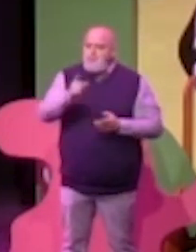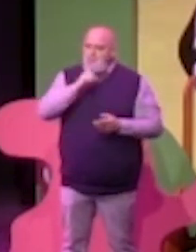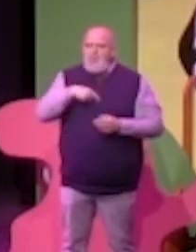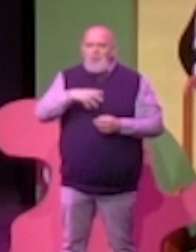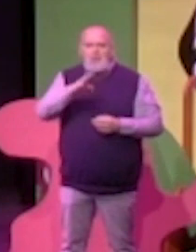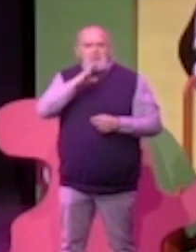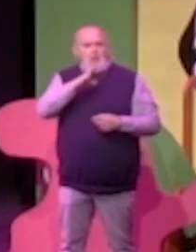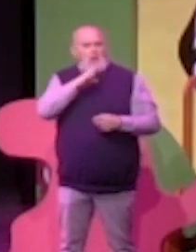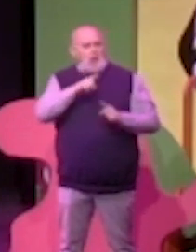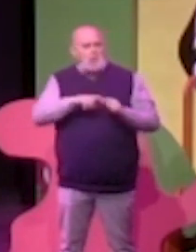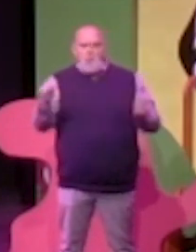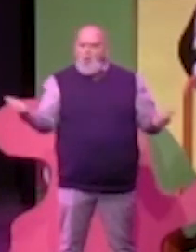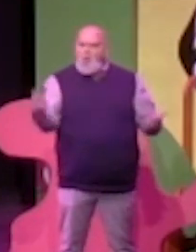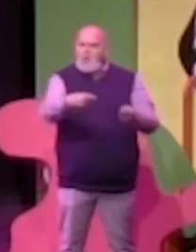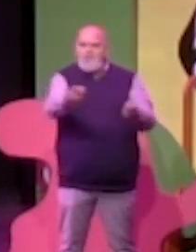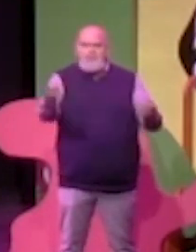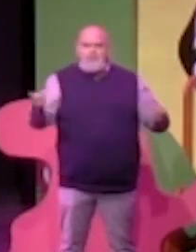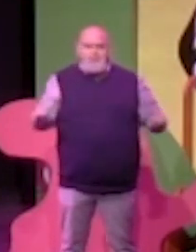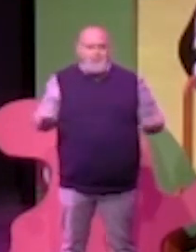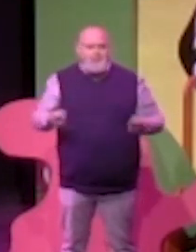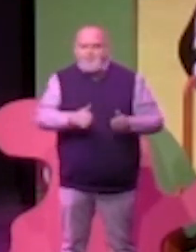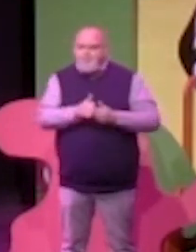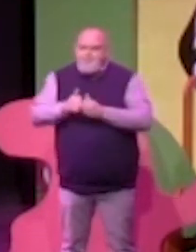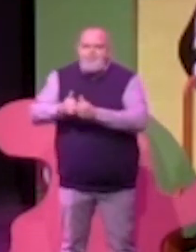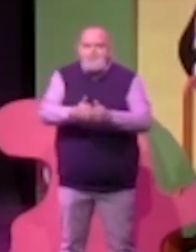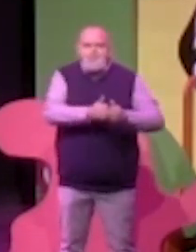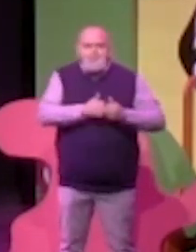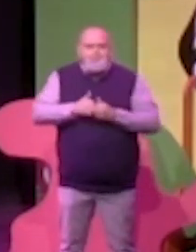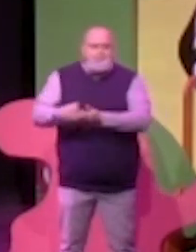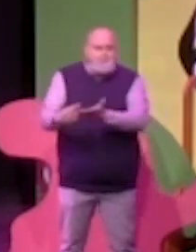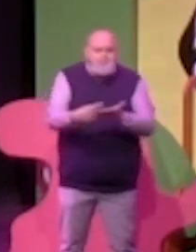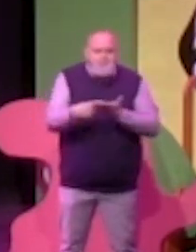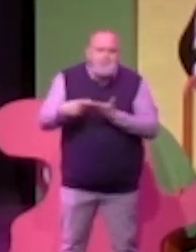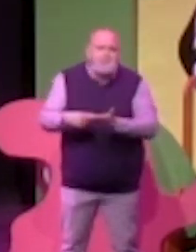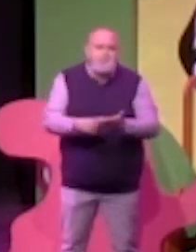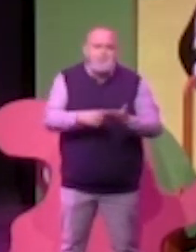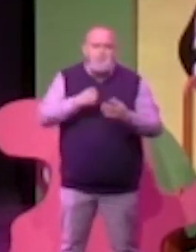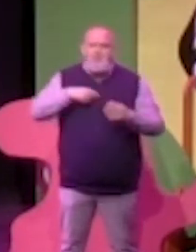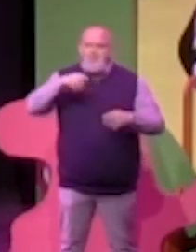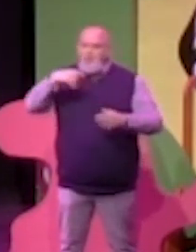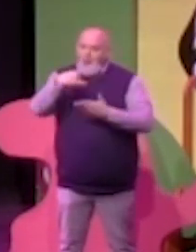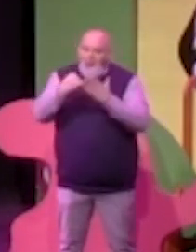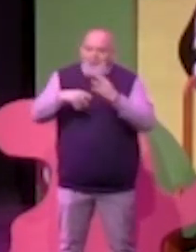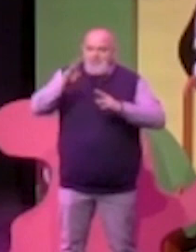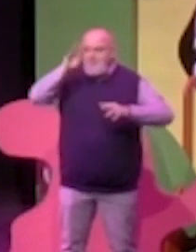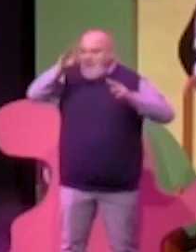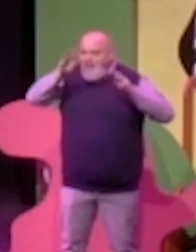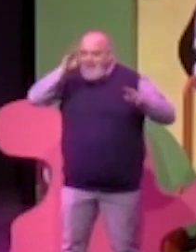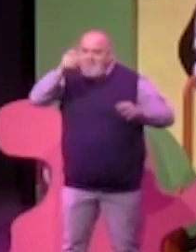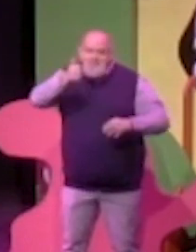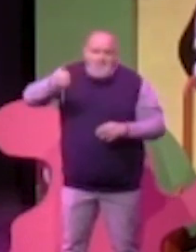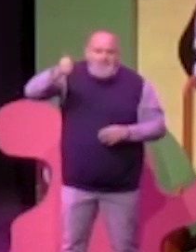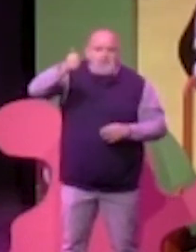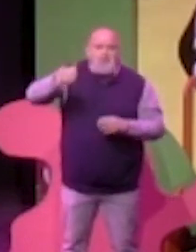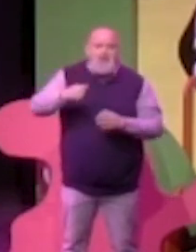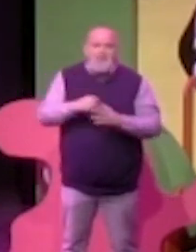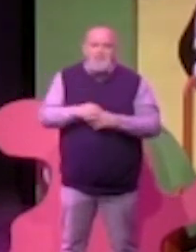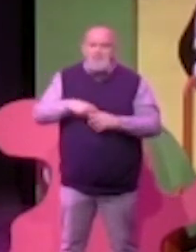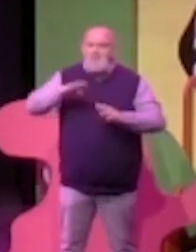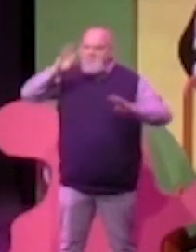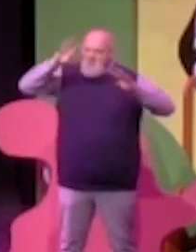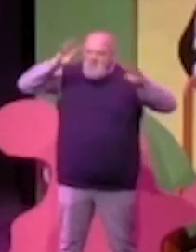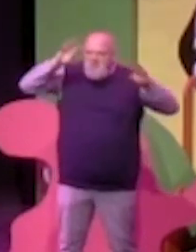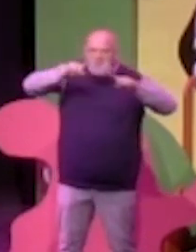you and see how we could do that together. We have artists, we have creatives, administrators, and you know, imagination in